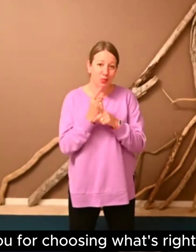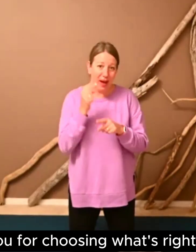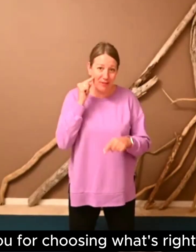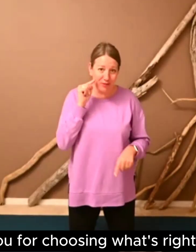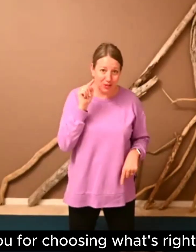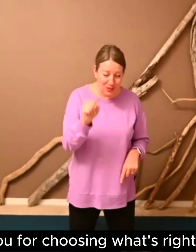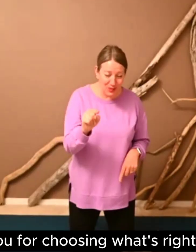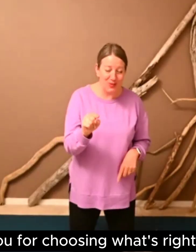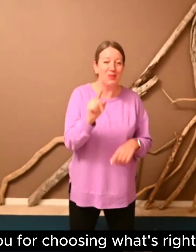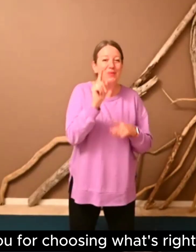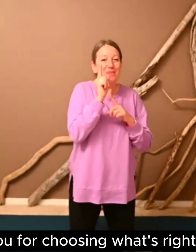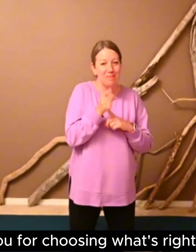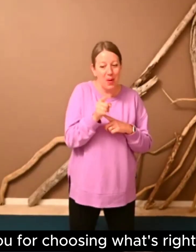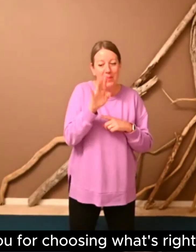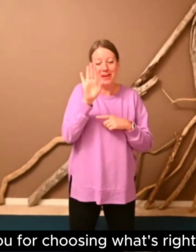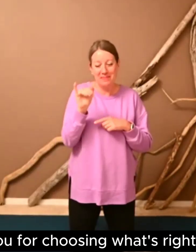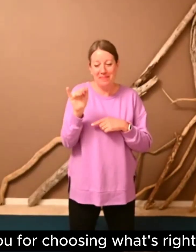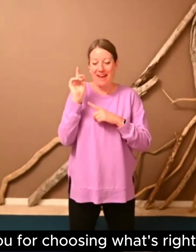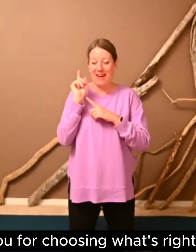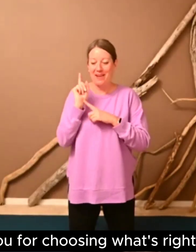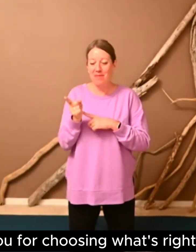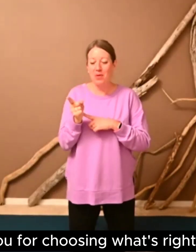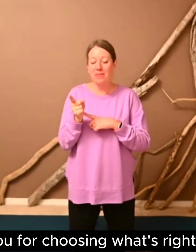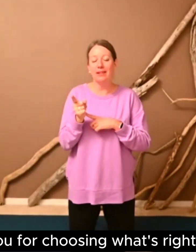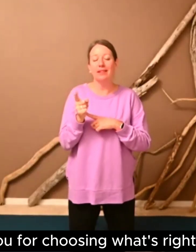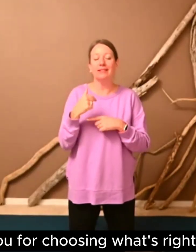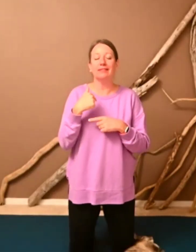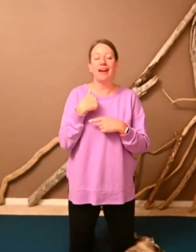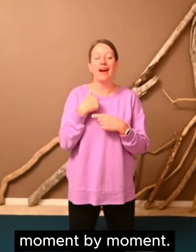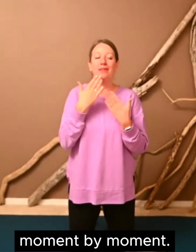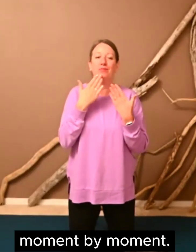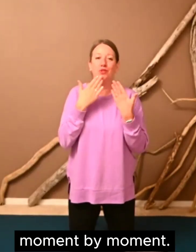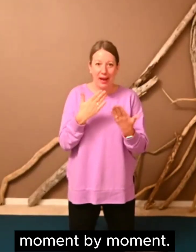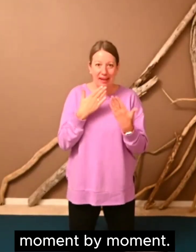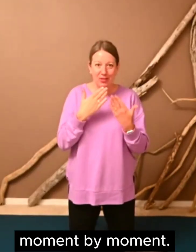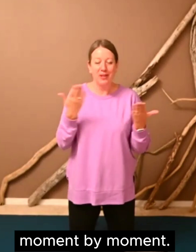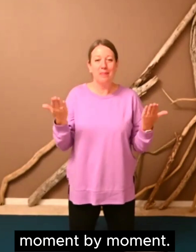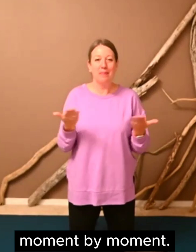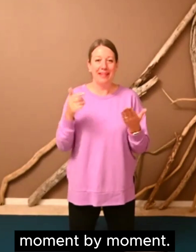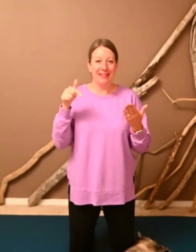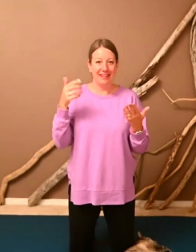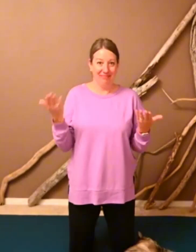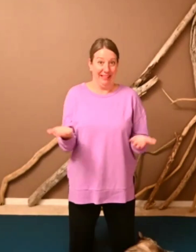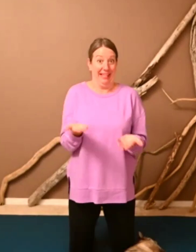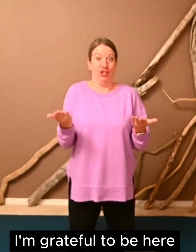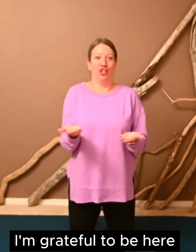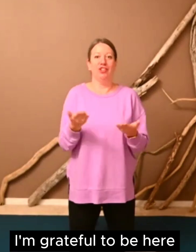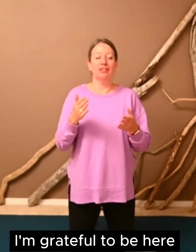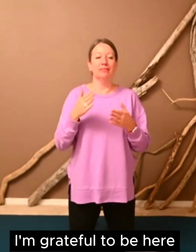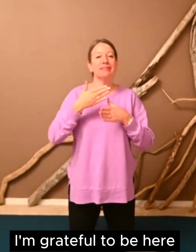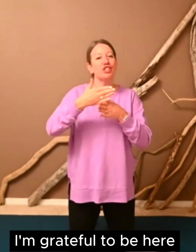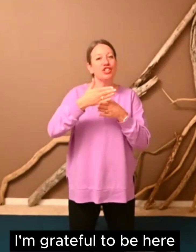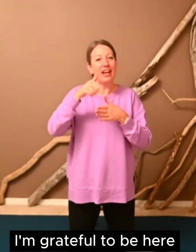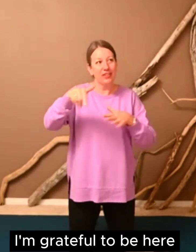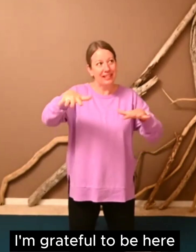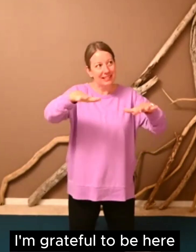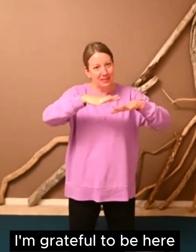Thank you for choosing what's right for you moment by moment. I'm grateful to